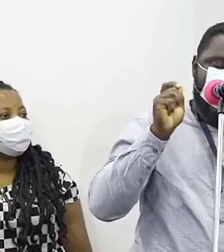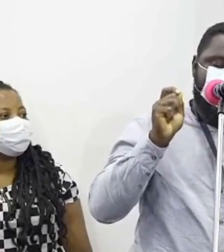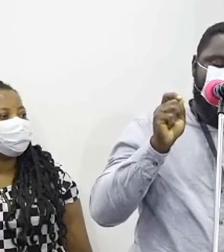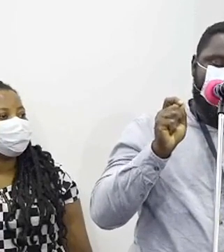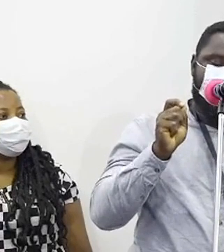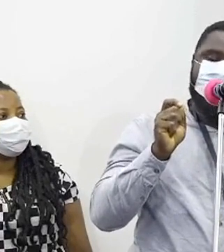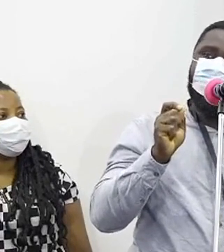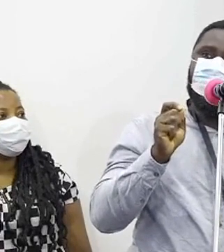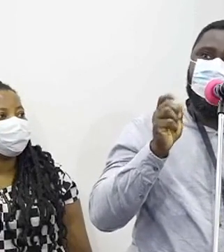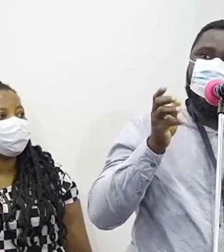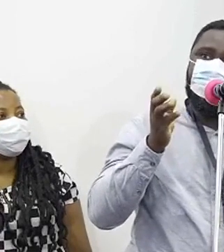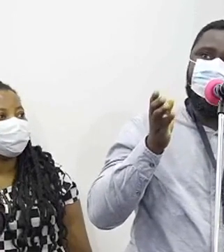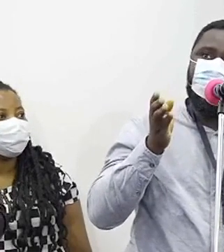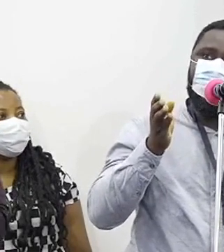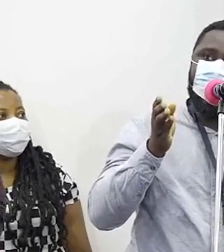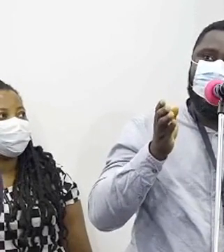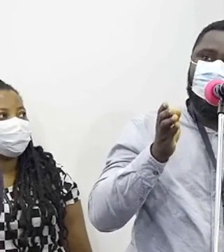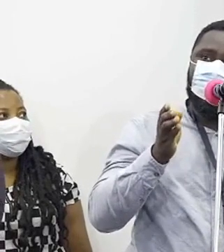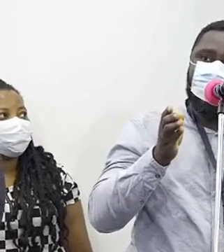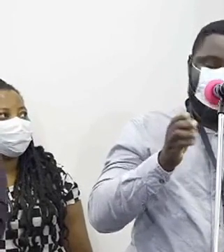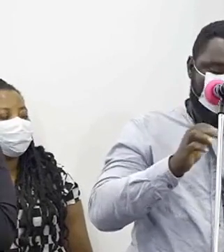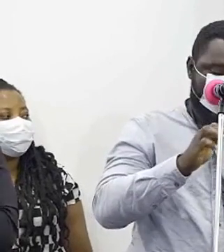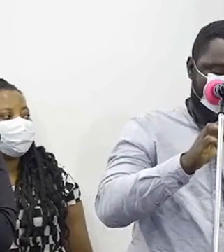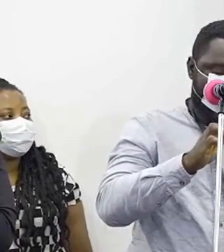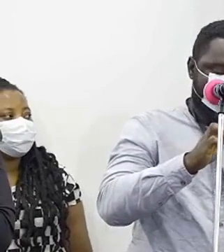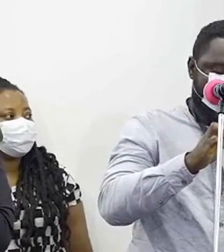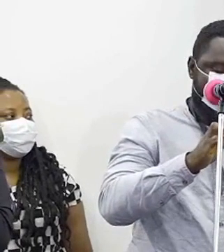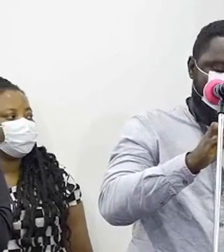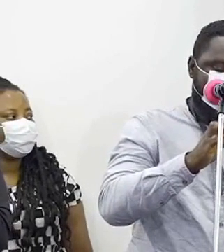18,000 backlog of samples the President spoke about?